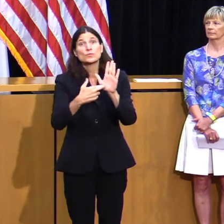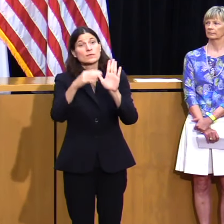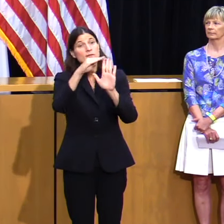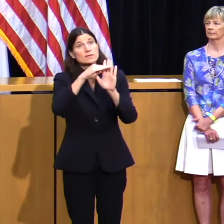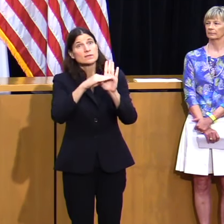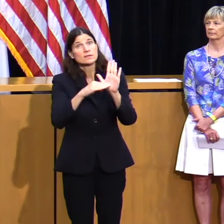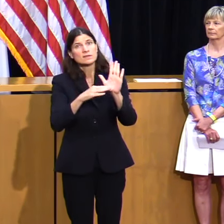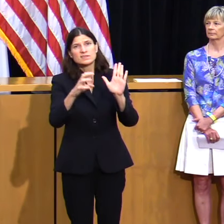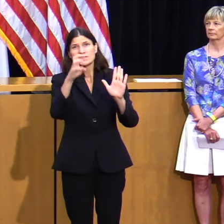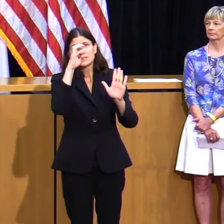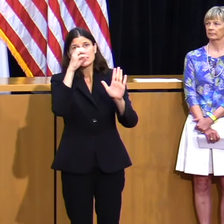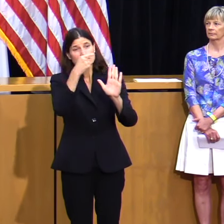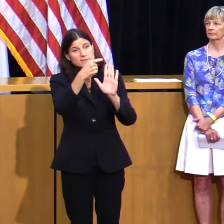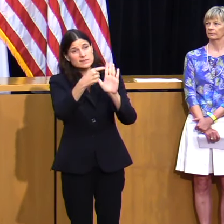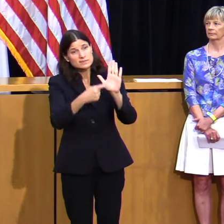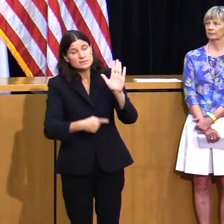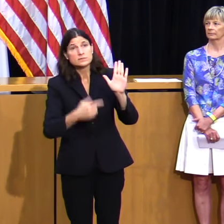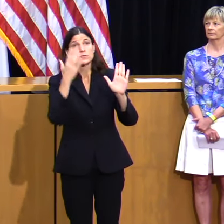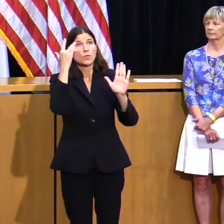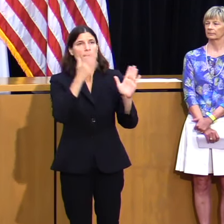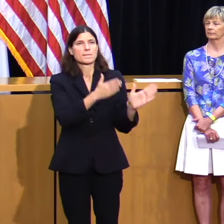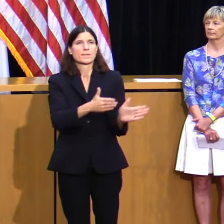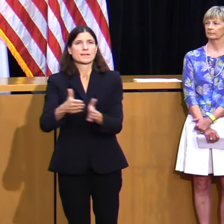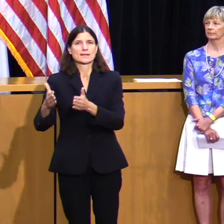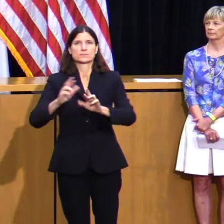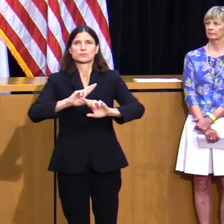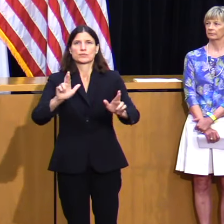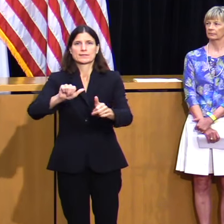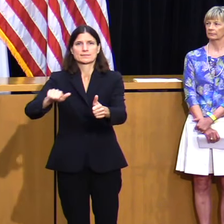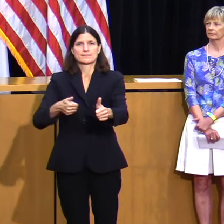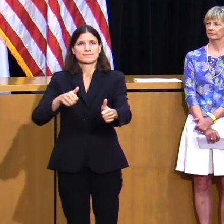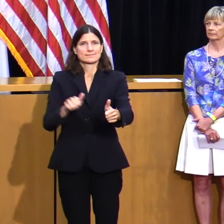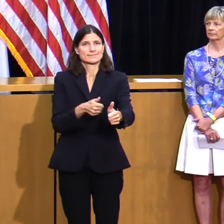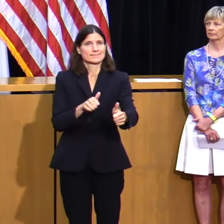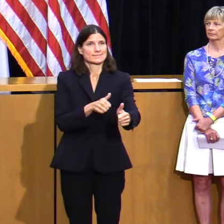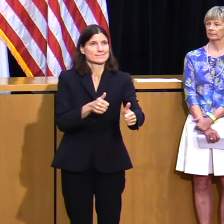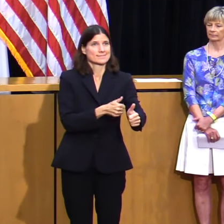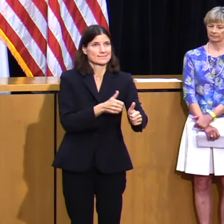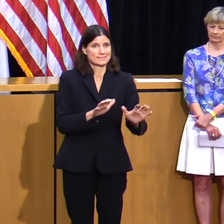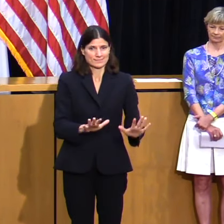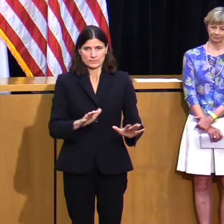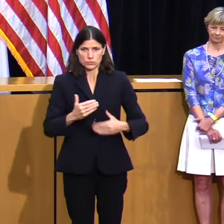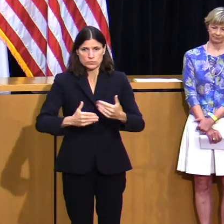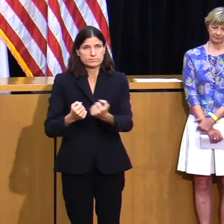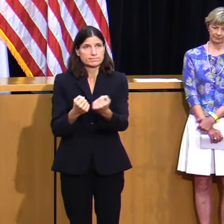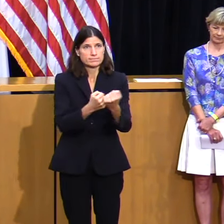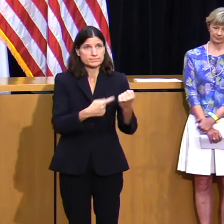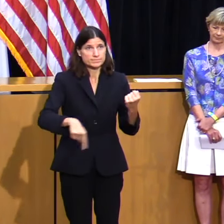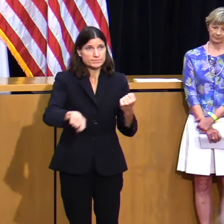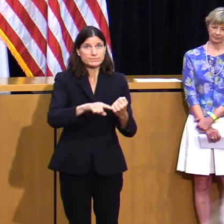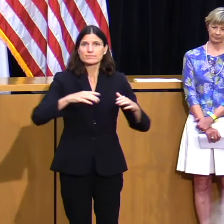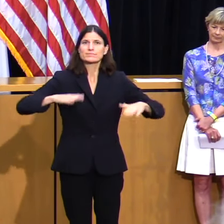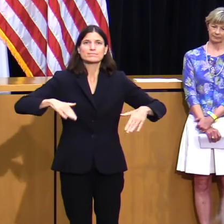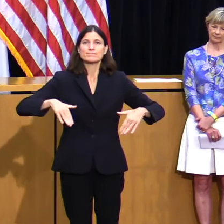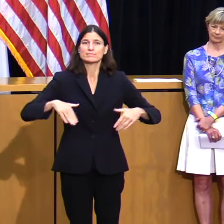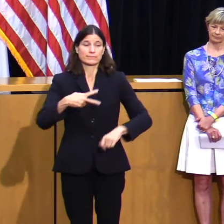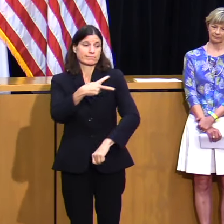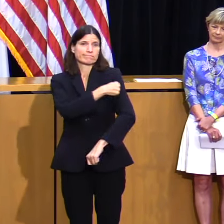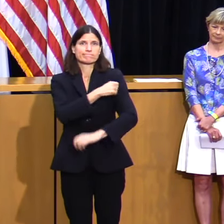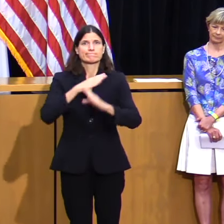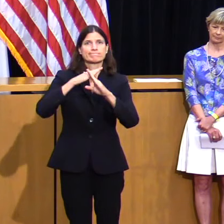And until there's a medical breakthrough like a vaccine, COVID will be a part of our lives that we must find a way to deal with